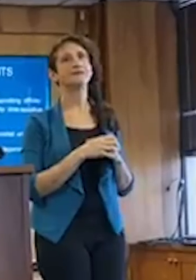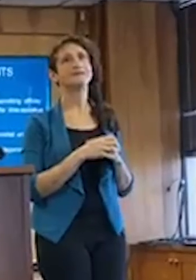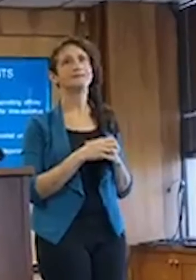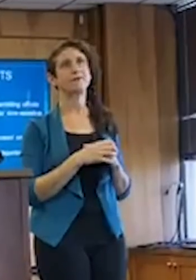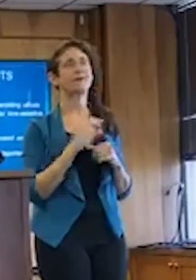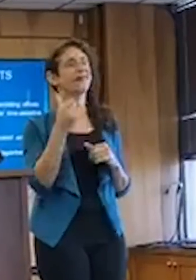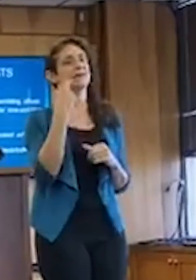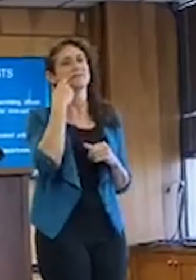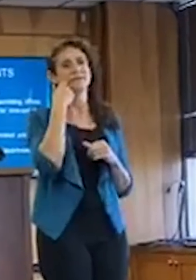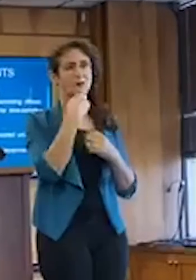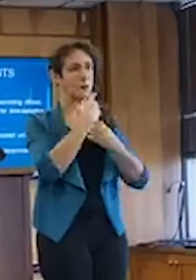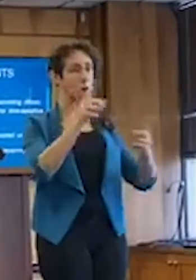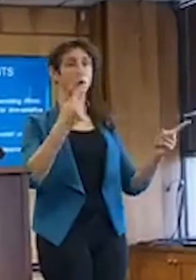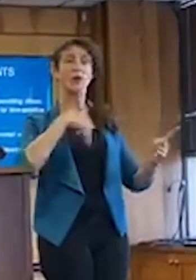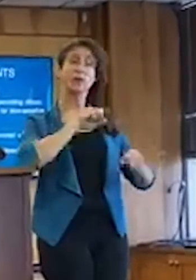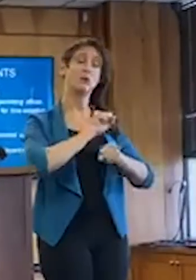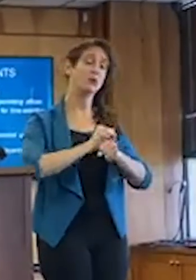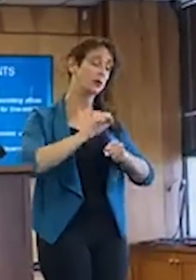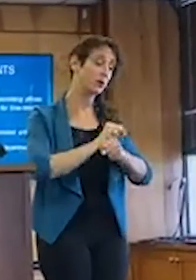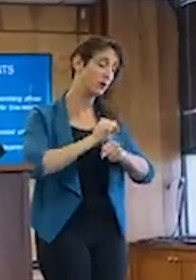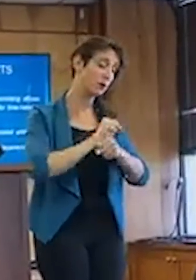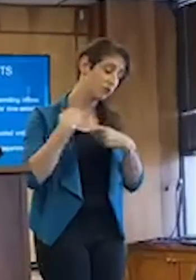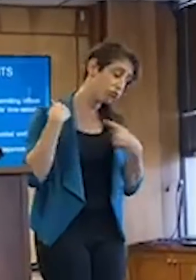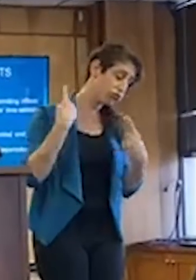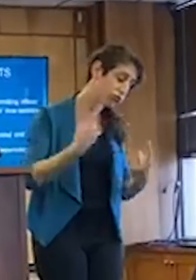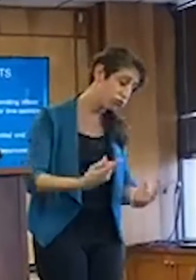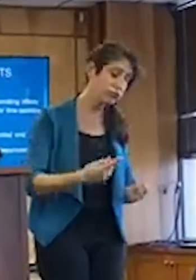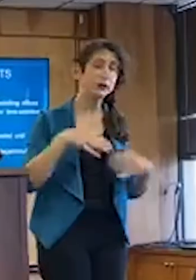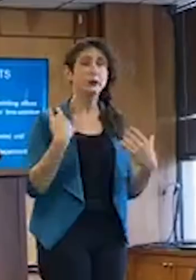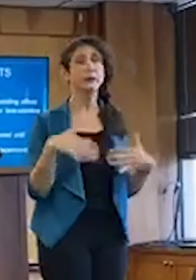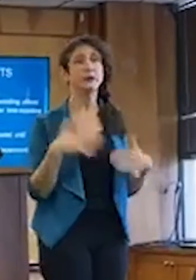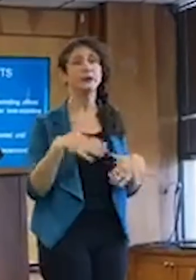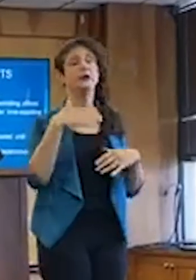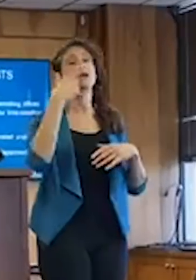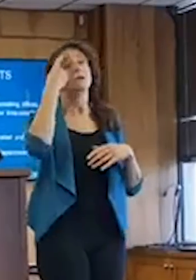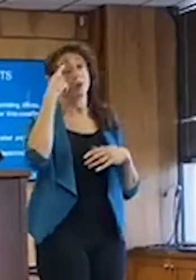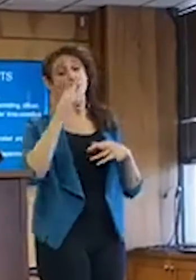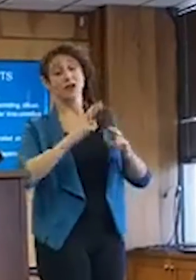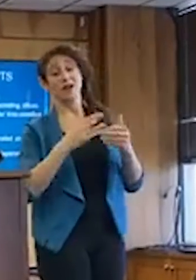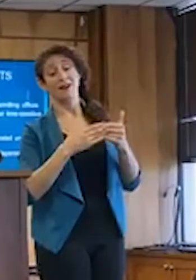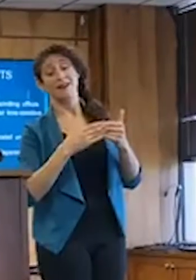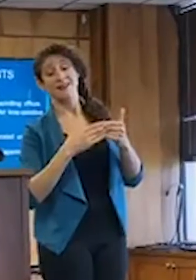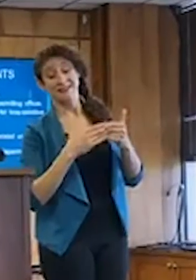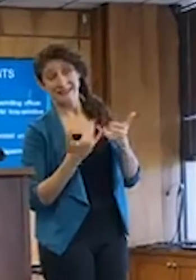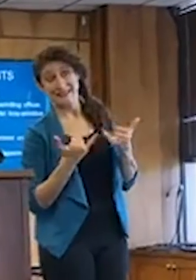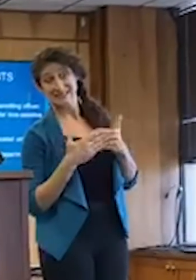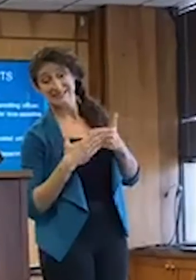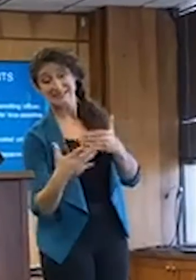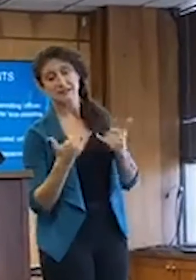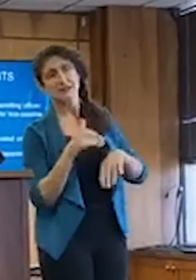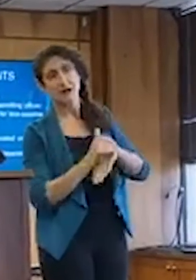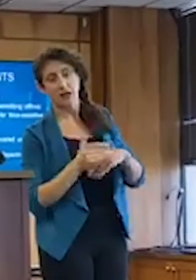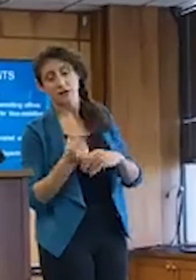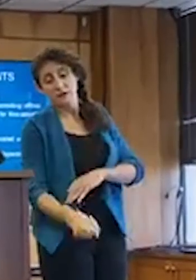diligently to work on the changeover at 12:01 a.m. tonight.